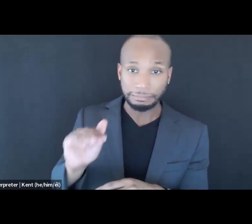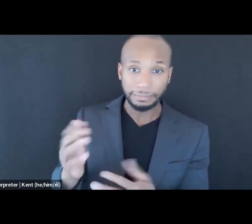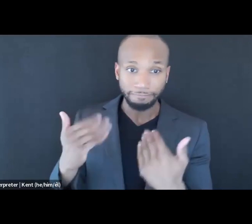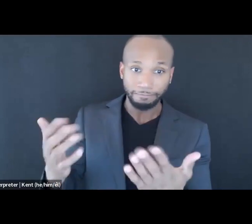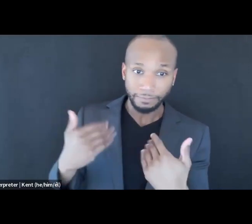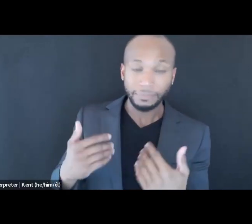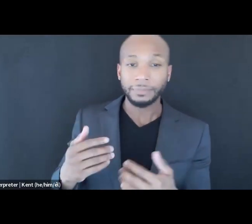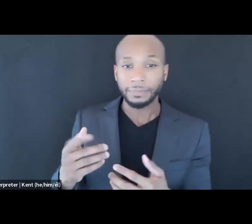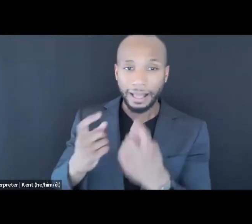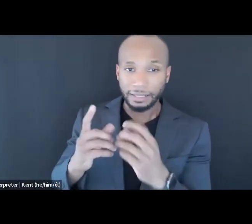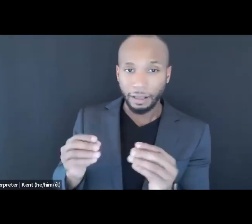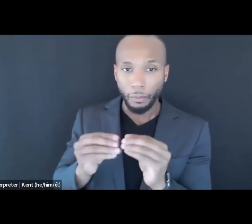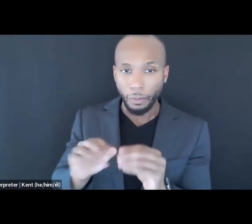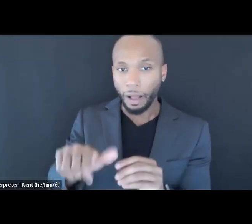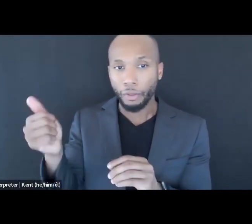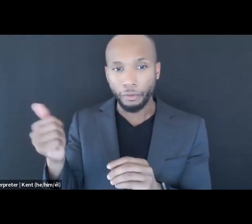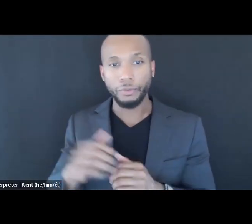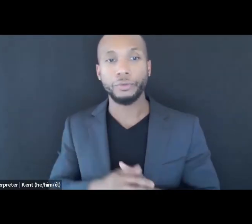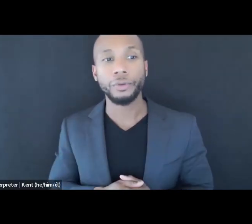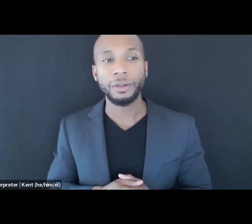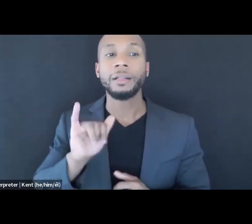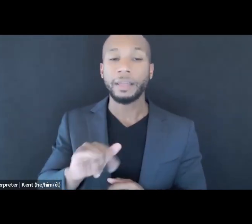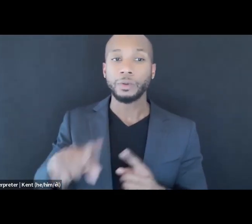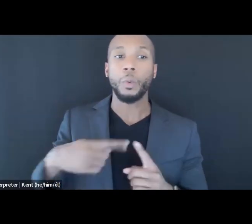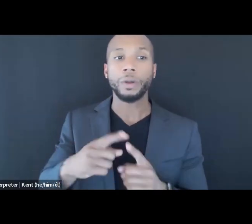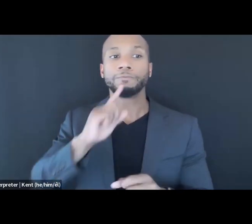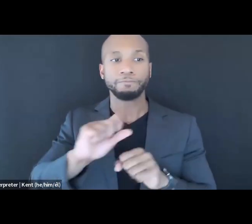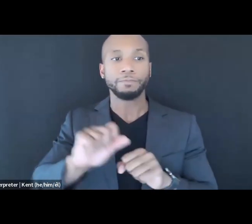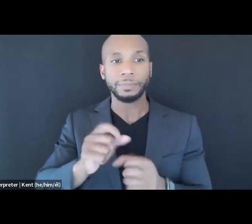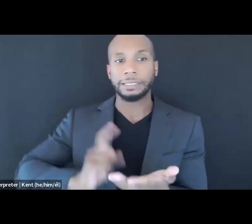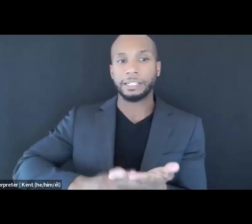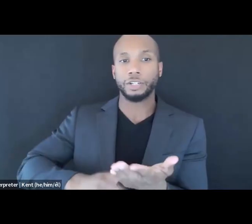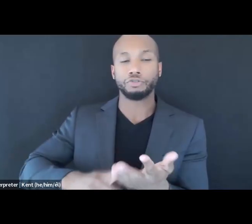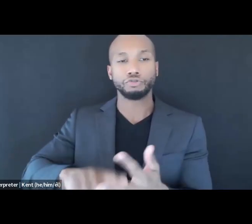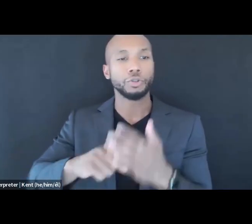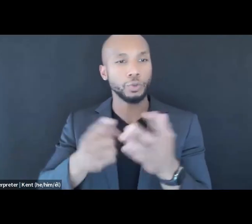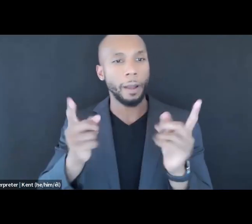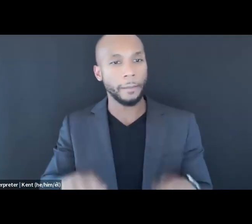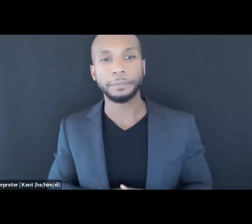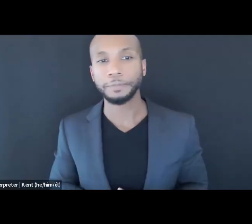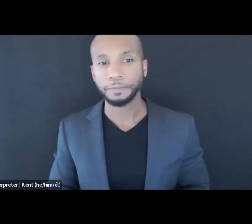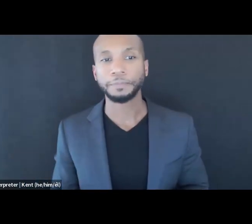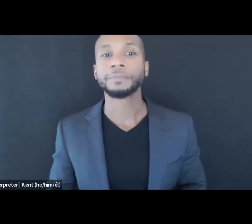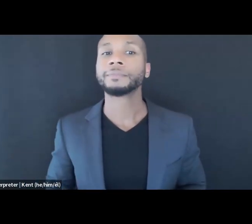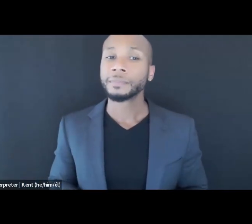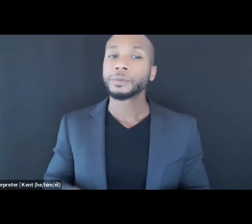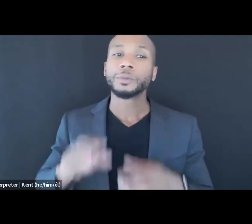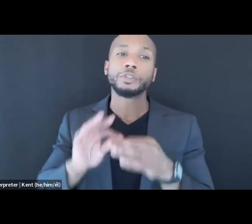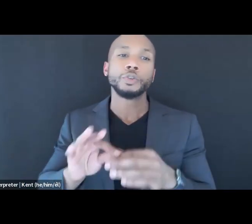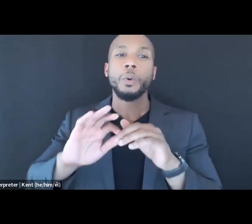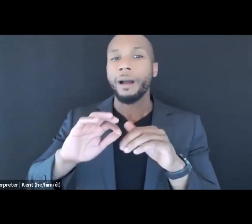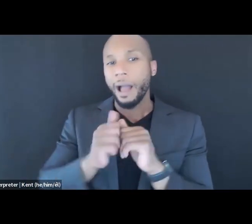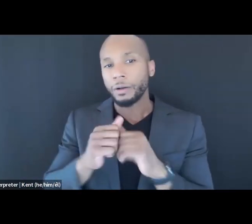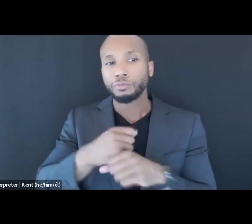us, others. This is when real discussions began to take place about how to make